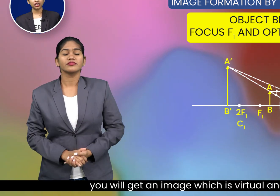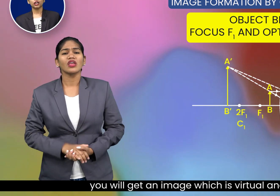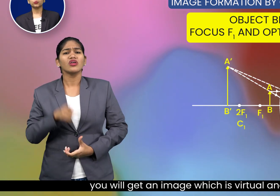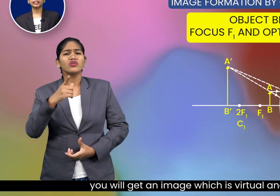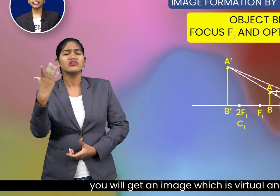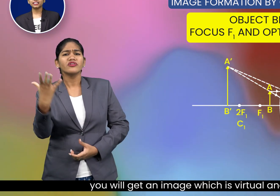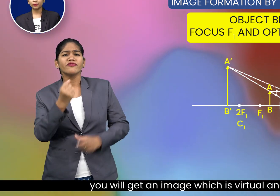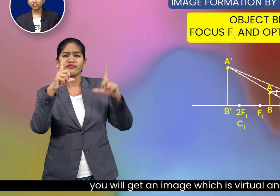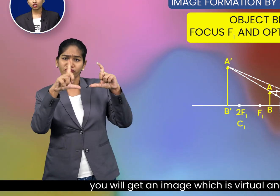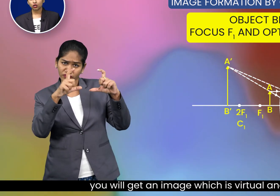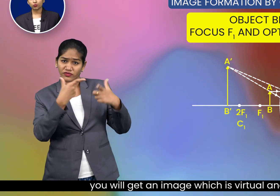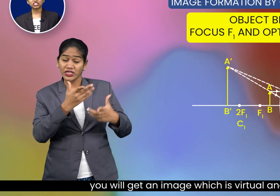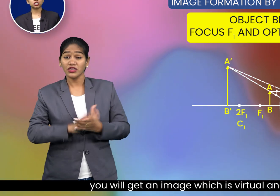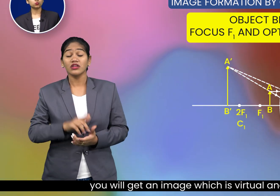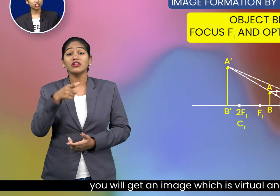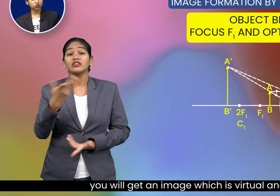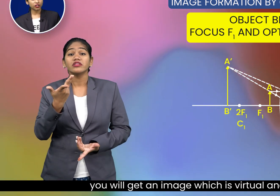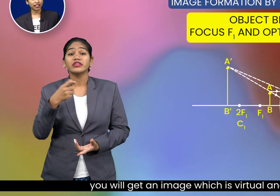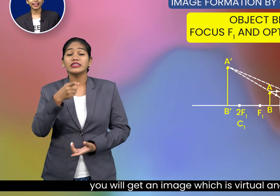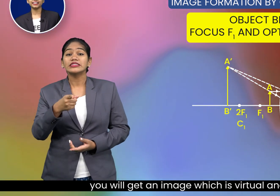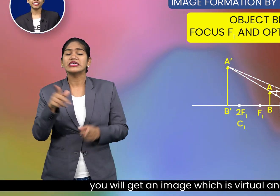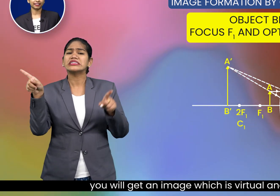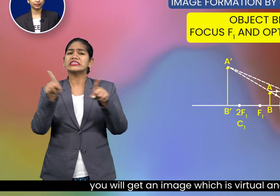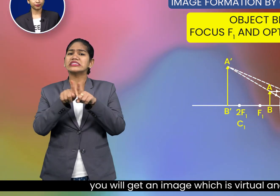you will get an image which is virtual and erect